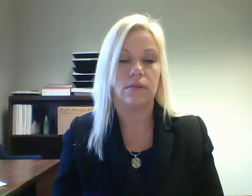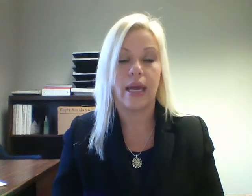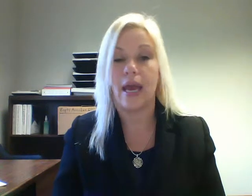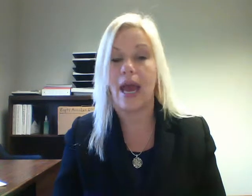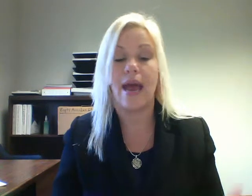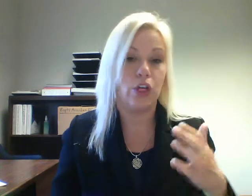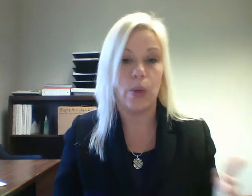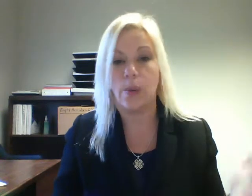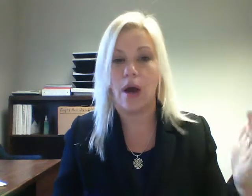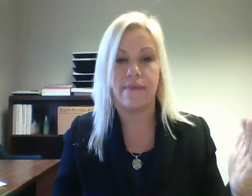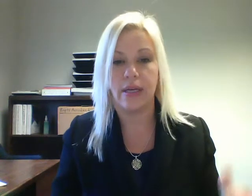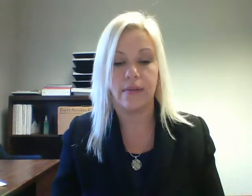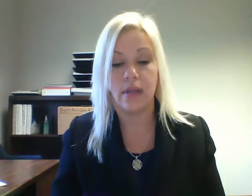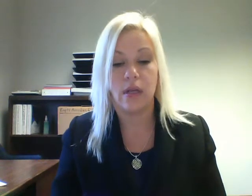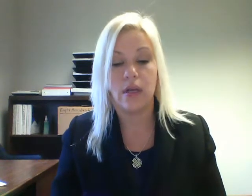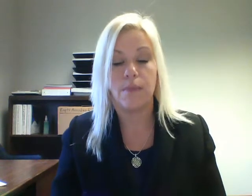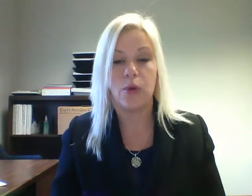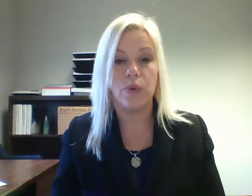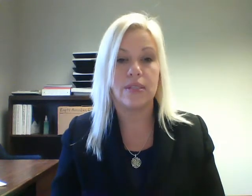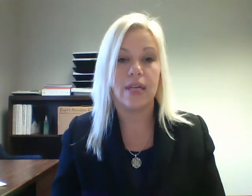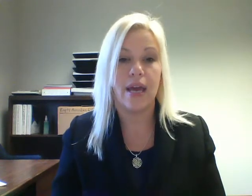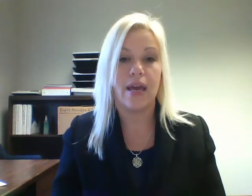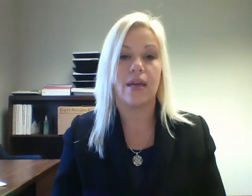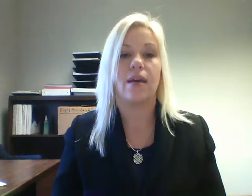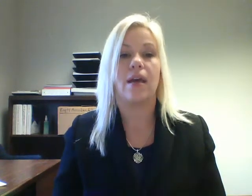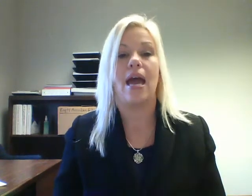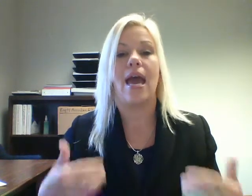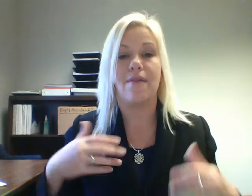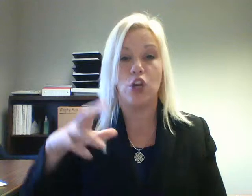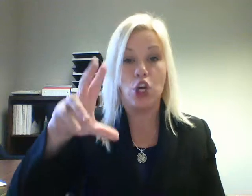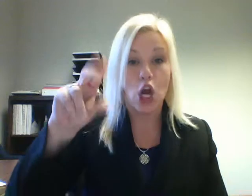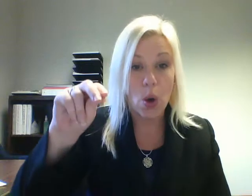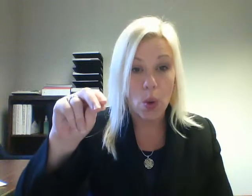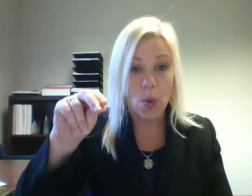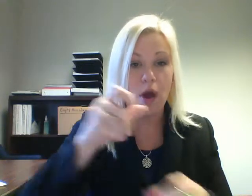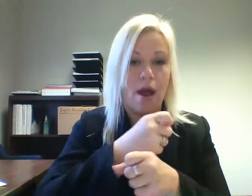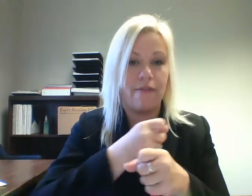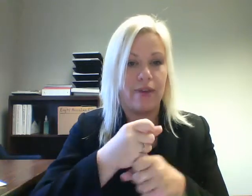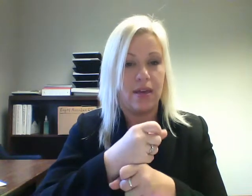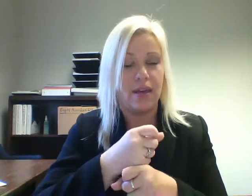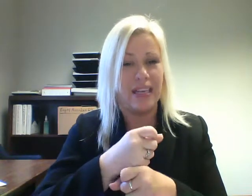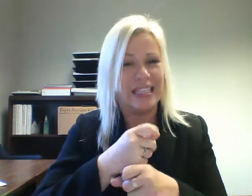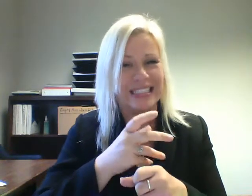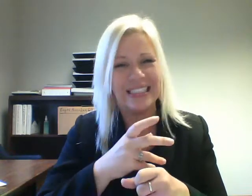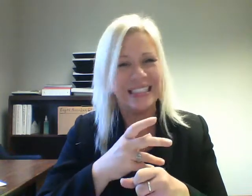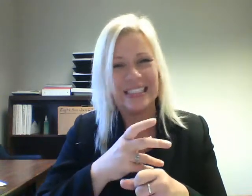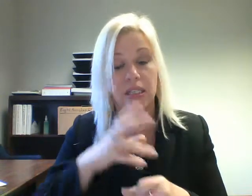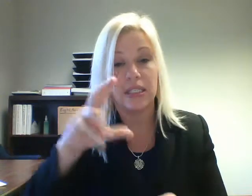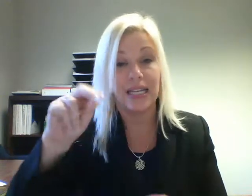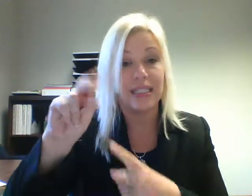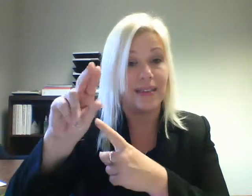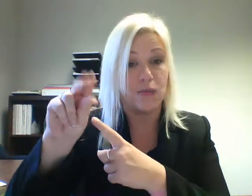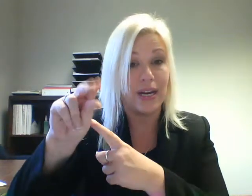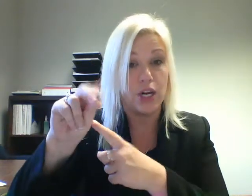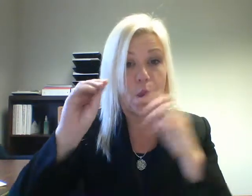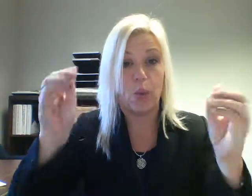Like, I have no coffee. But you wouldn't say, I have no coffee. Because that's not the right no.